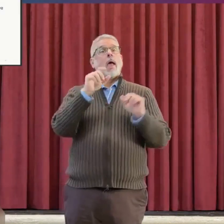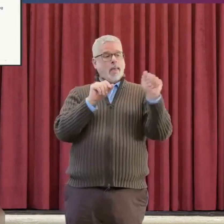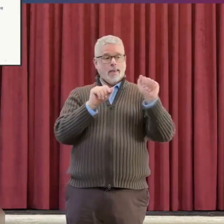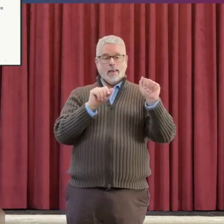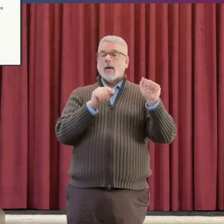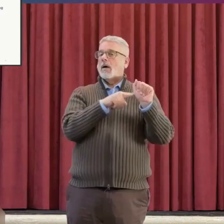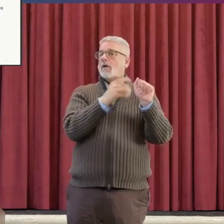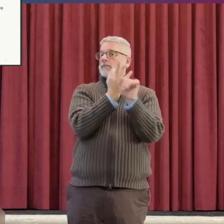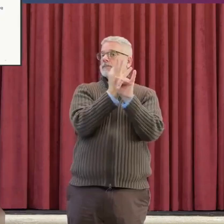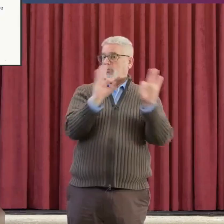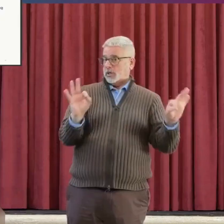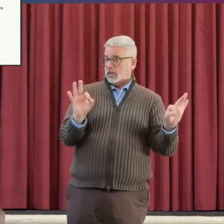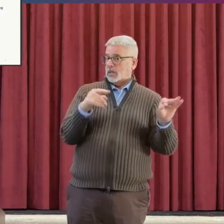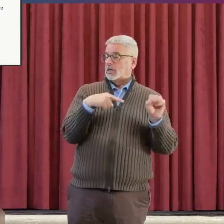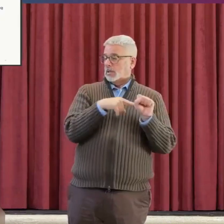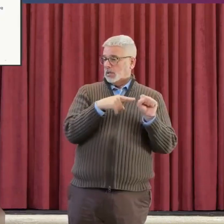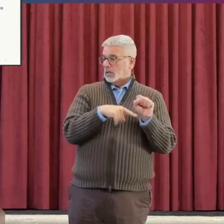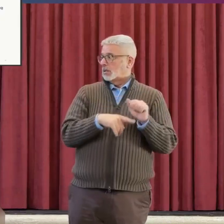is free.